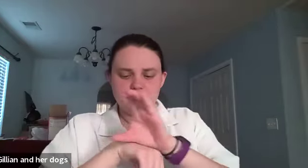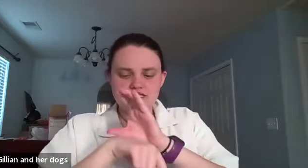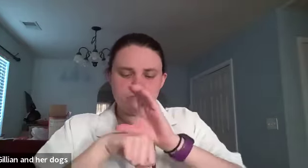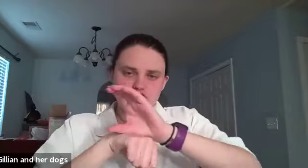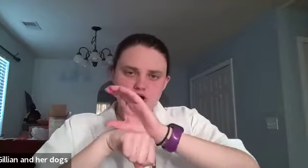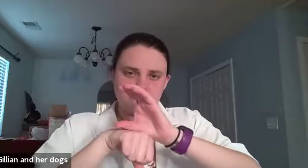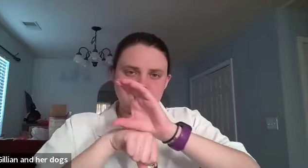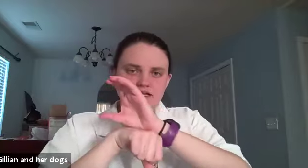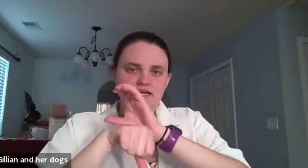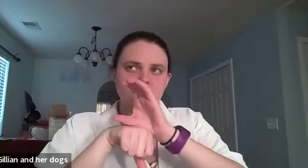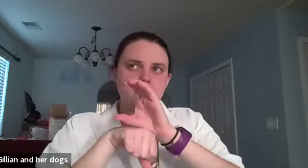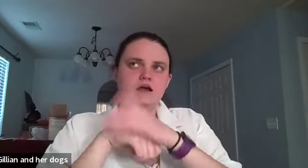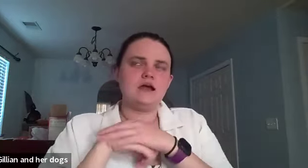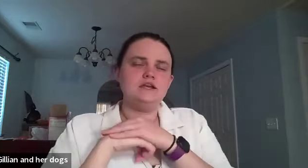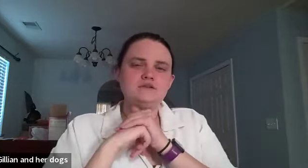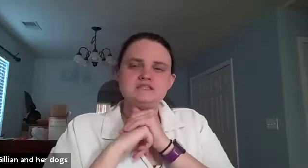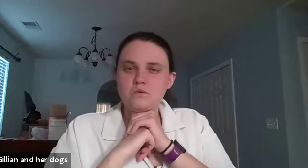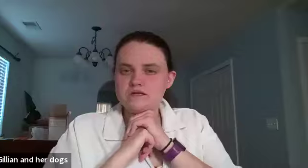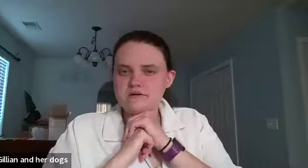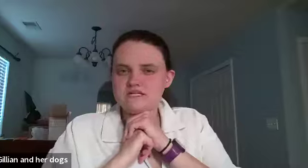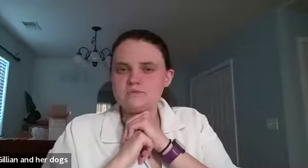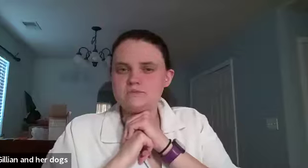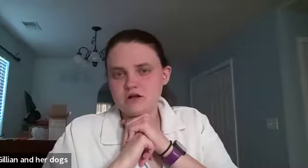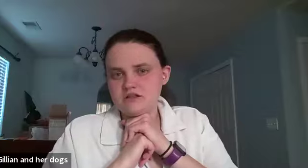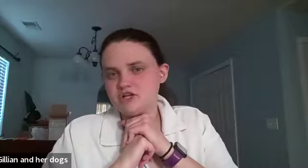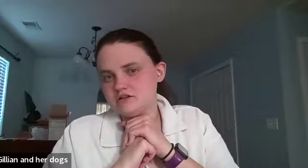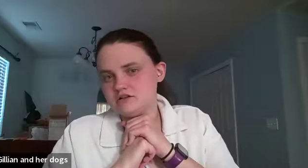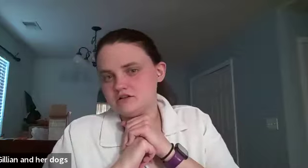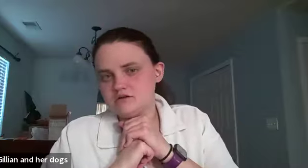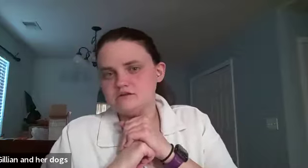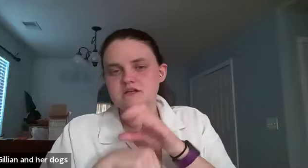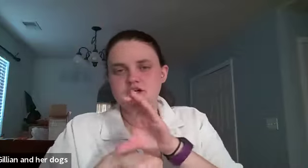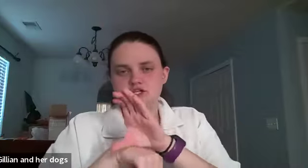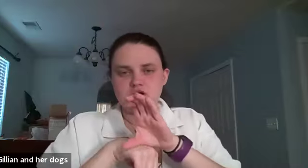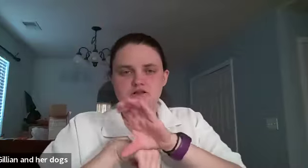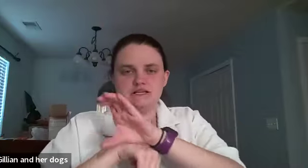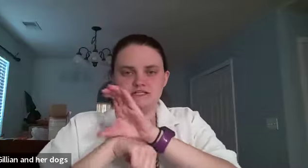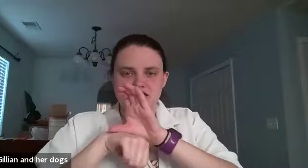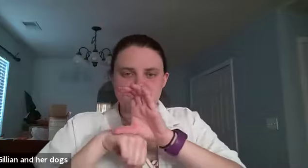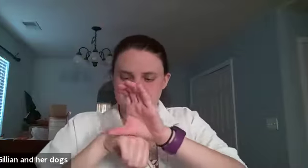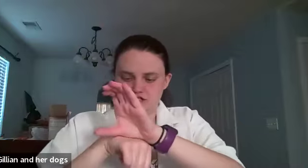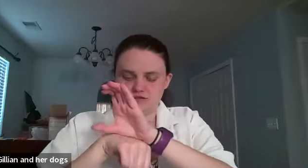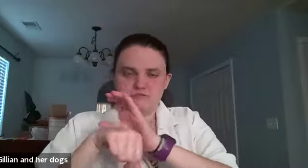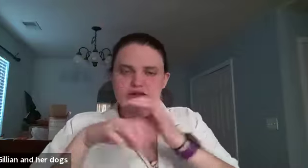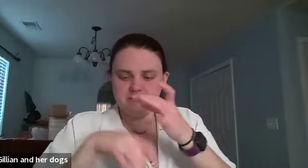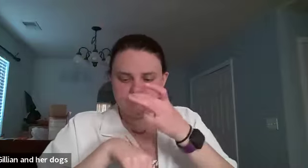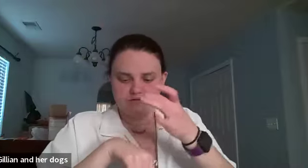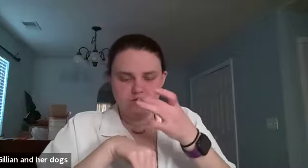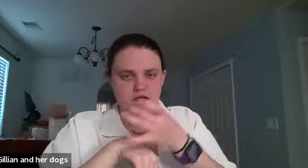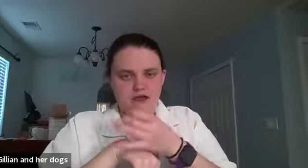always think about with chocolate, like I know that's not always how it is, but with chocolate swirls, chocolate is like just in a like I